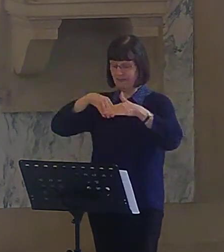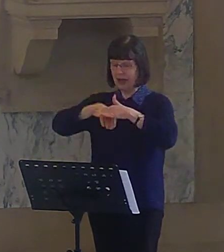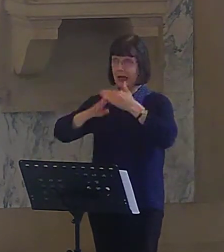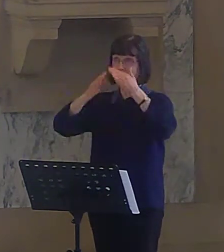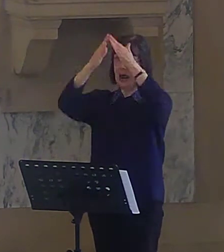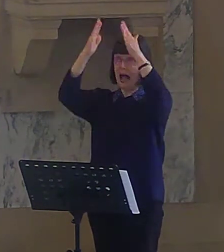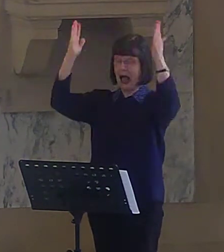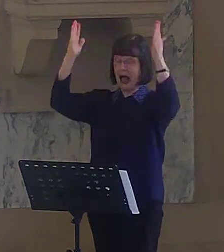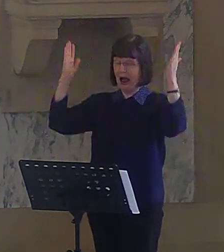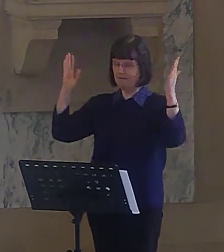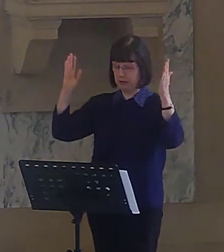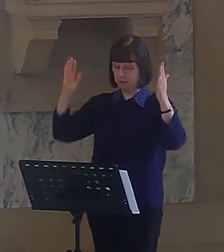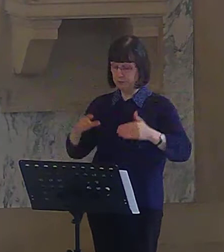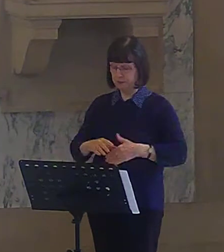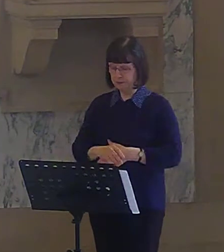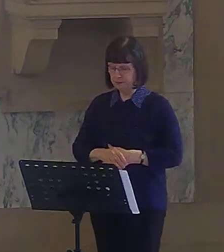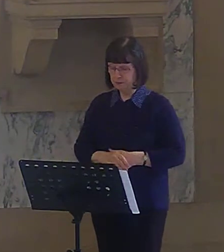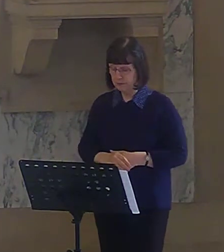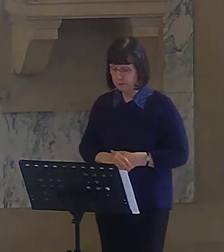The Lord lives in heaven.